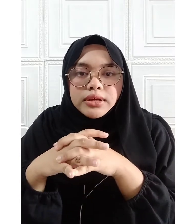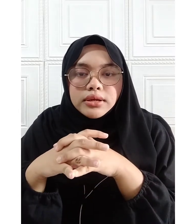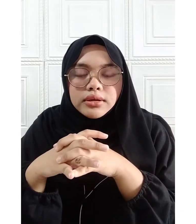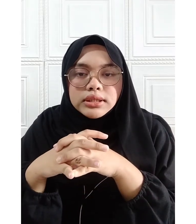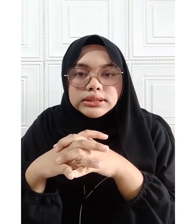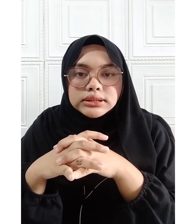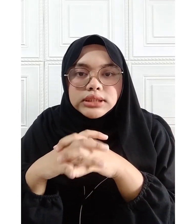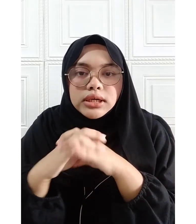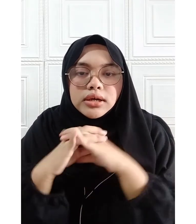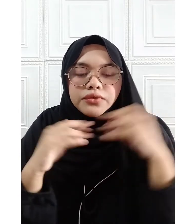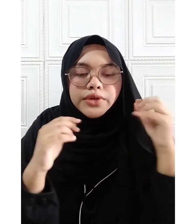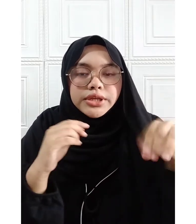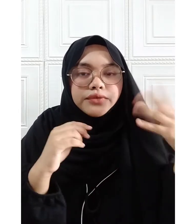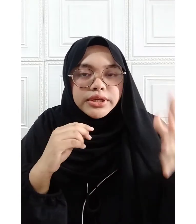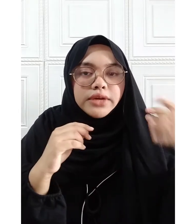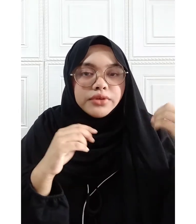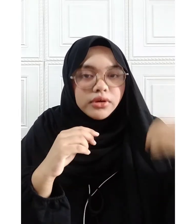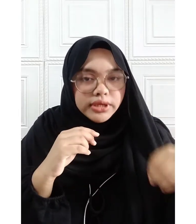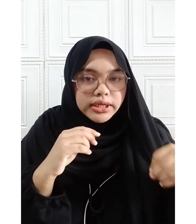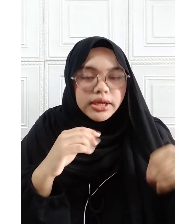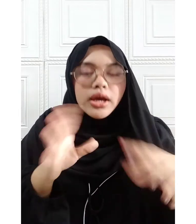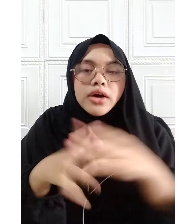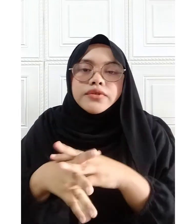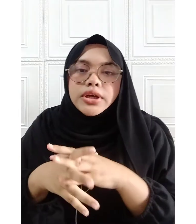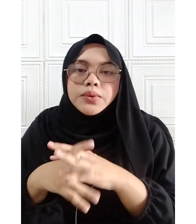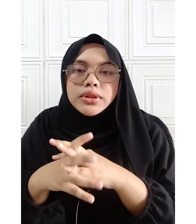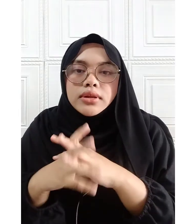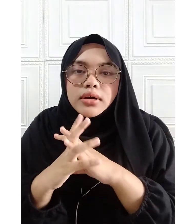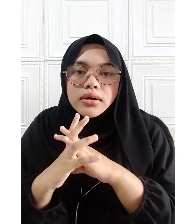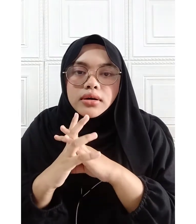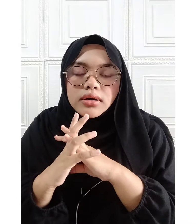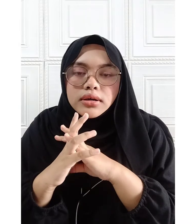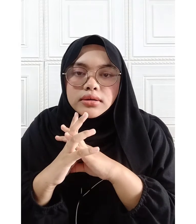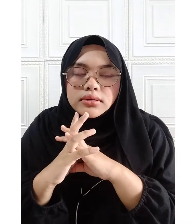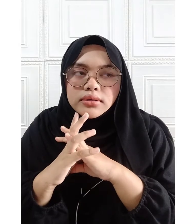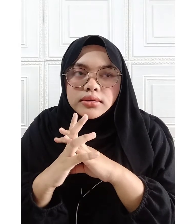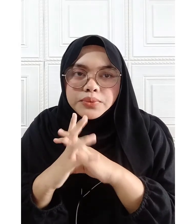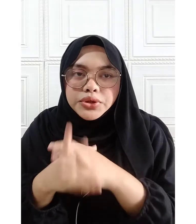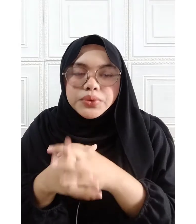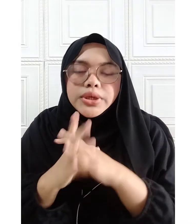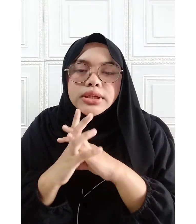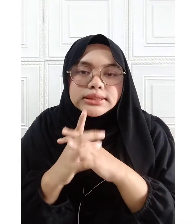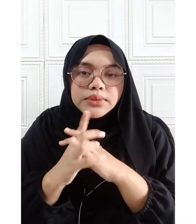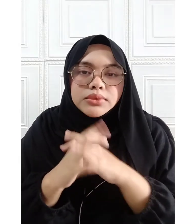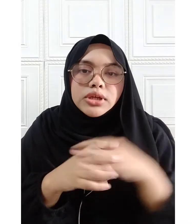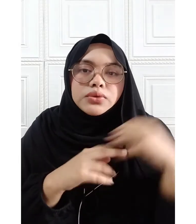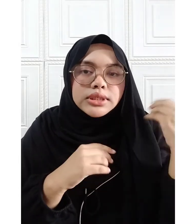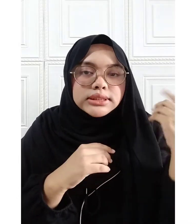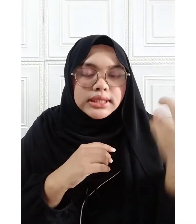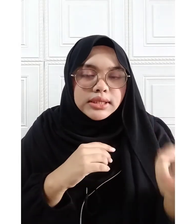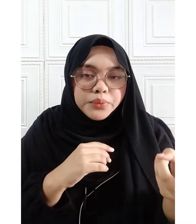we just read the reading and recorded it. After that, we do it the same thing to the second point